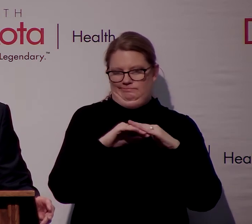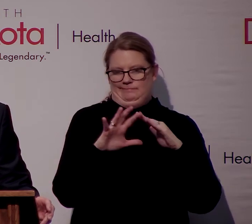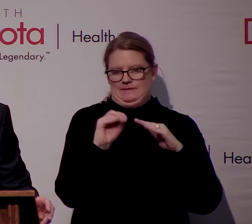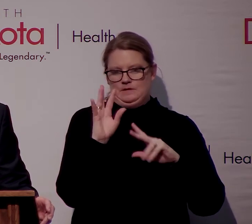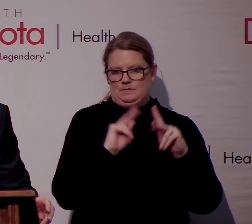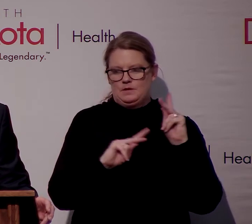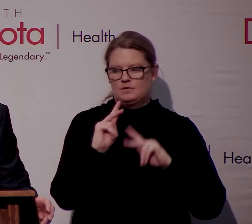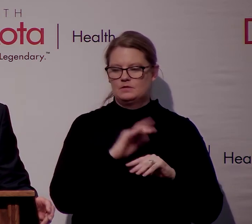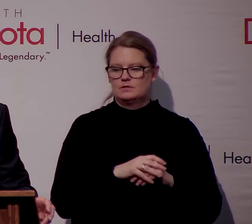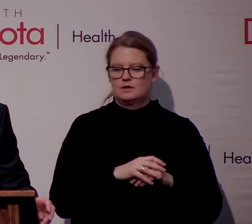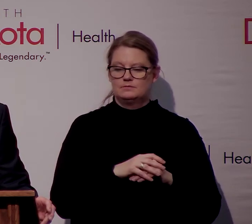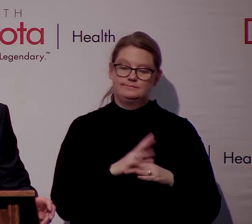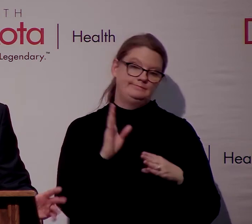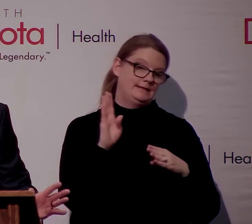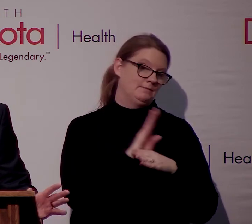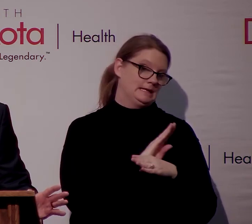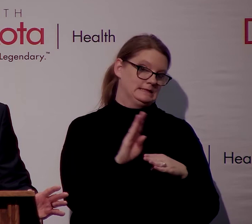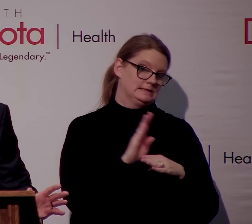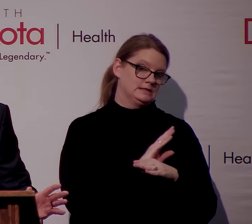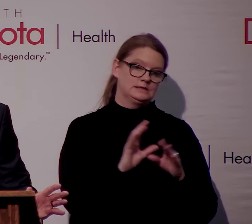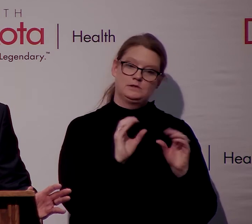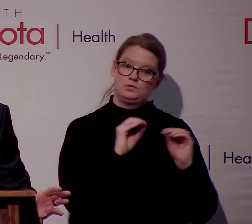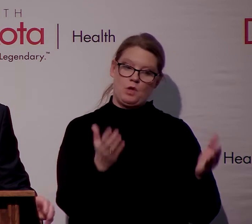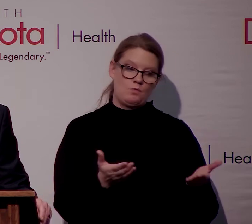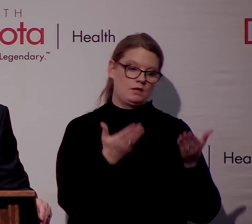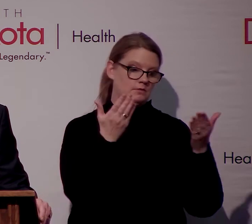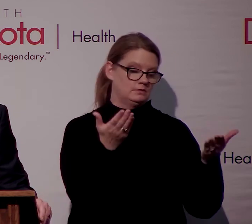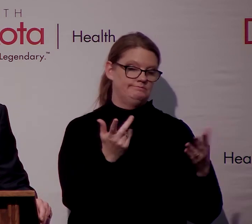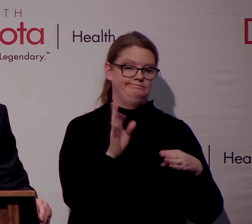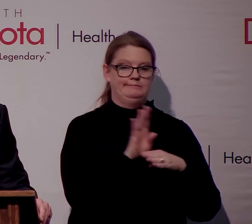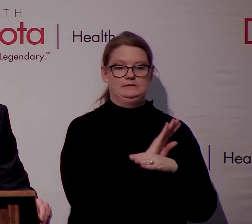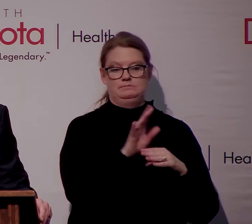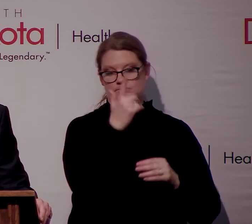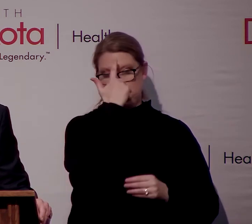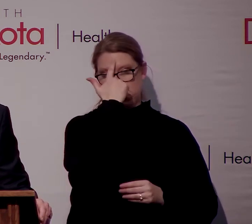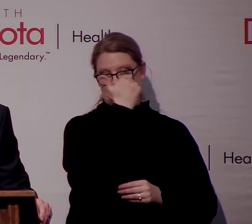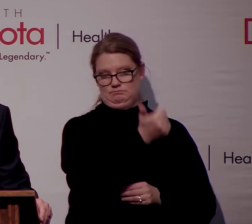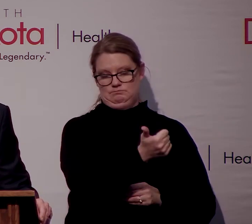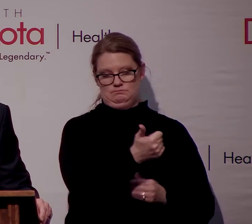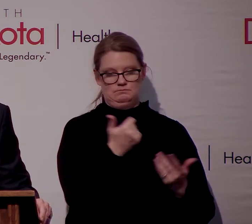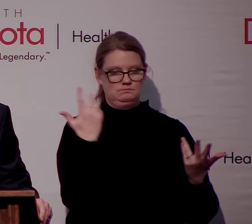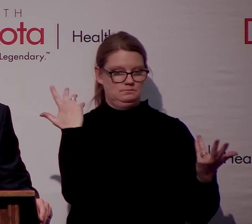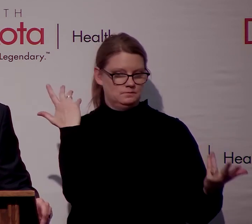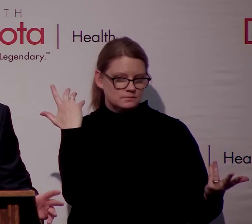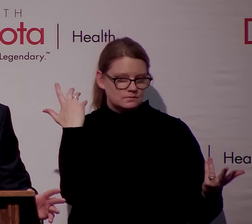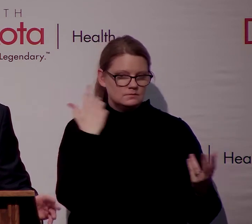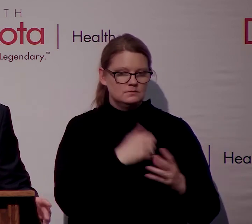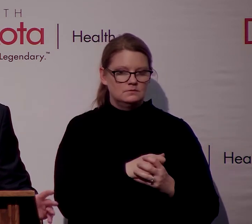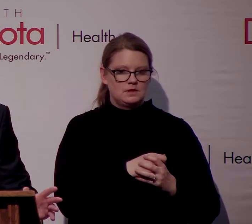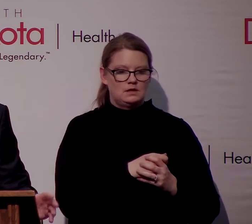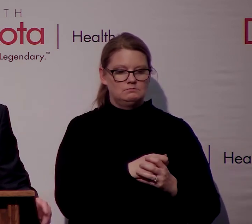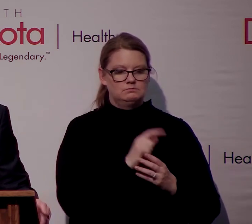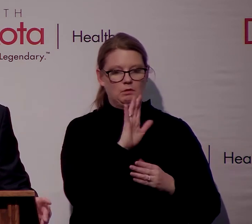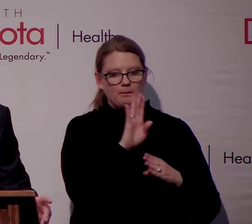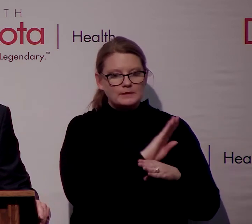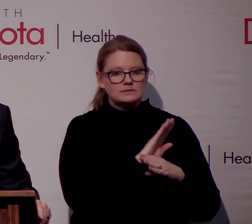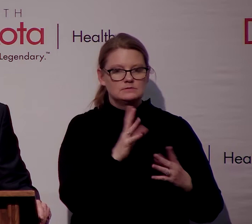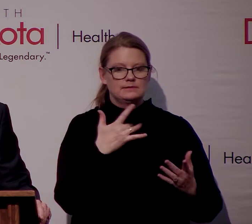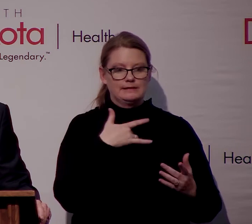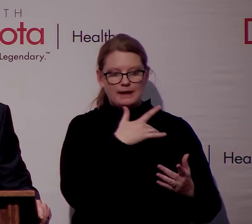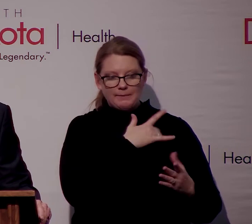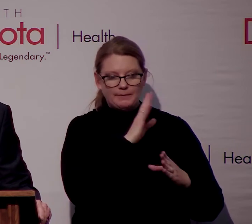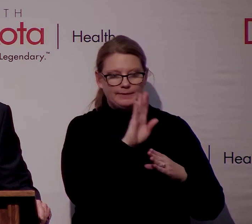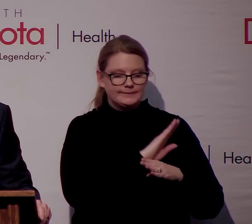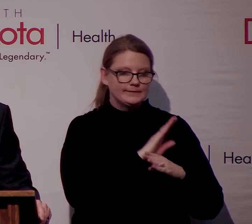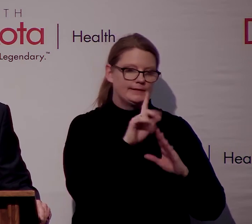In terms of businesses, we're making no recommendations, so businesses can make their own decisions based on the nature of their business, the type of their business, the